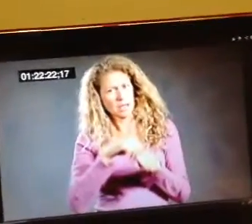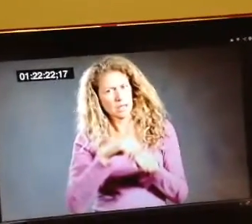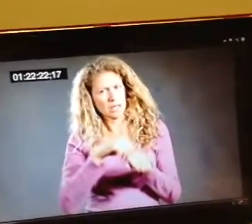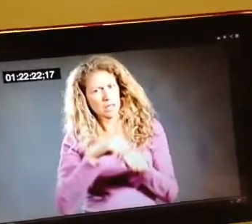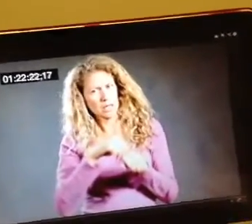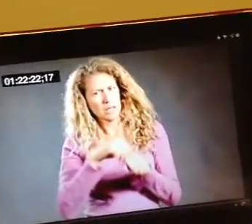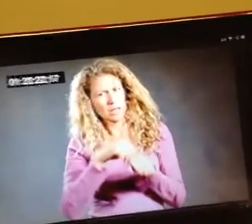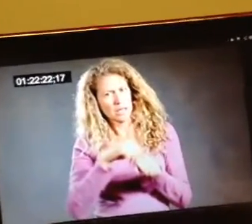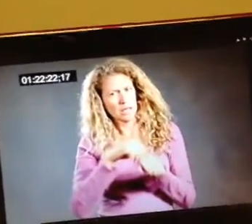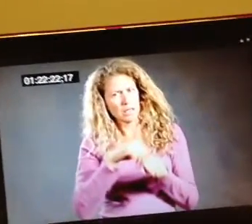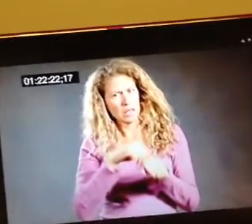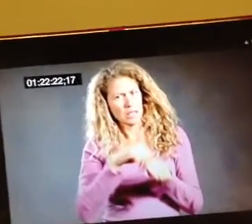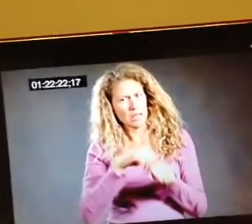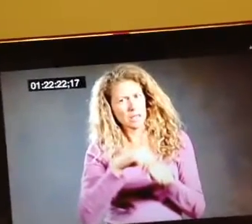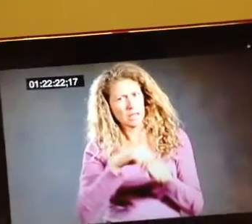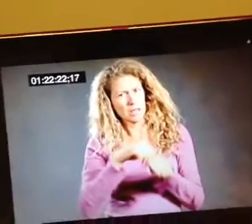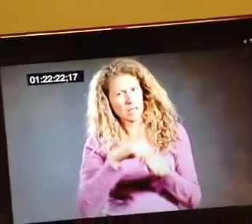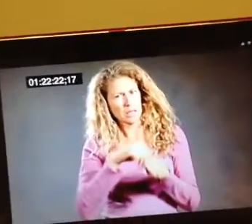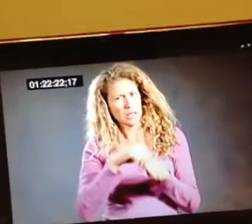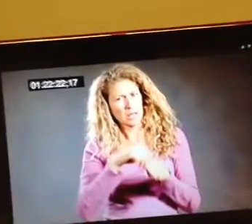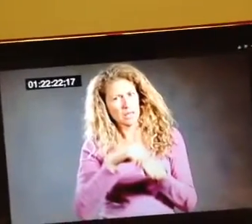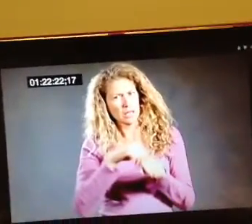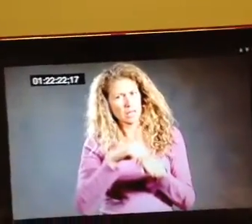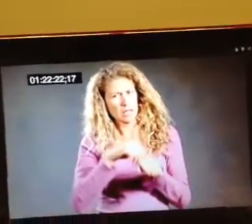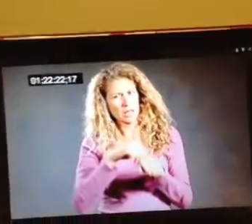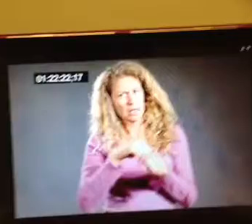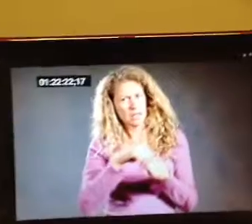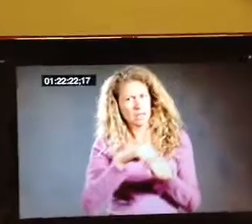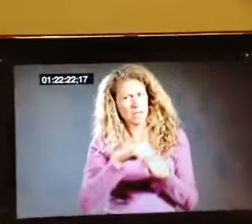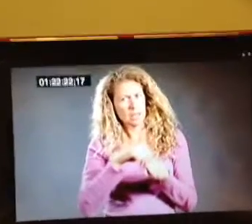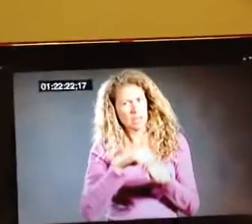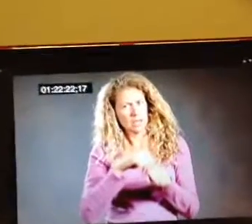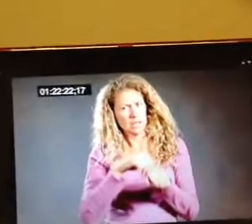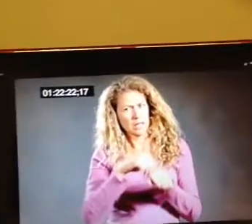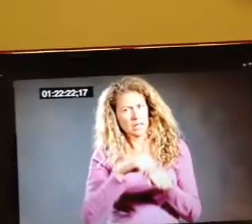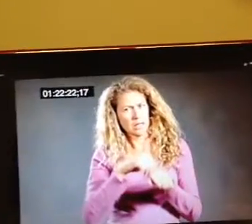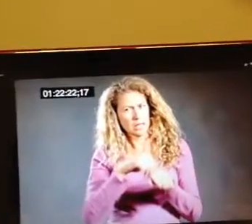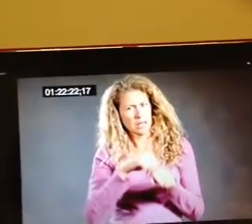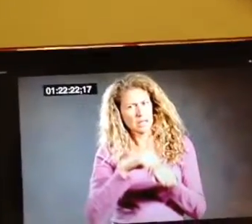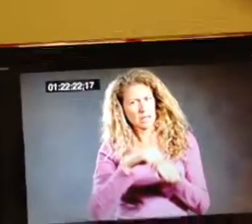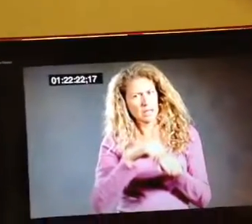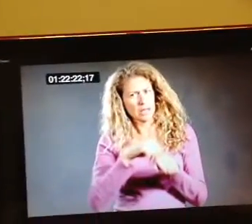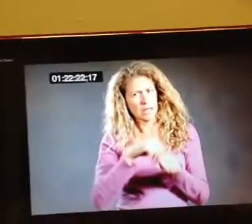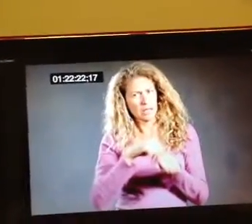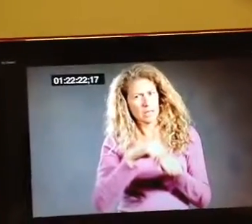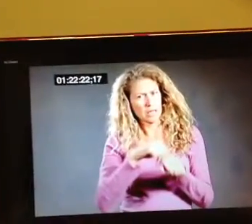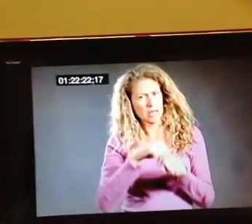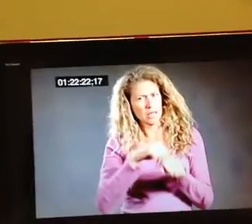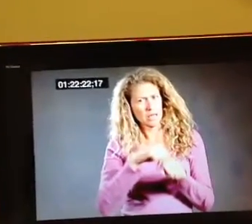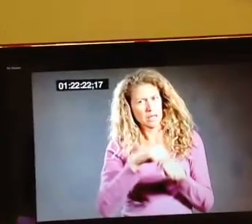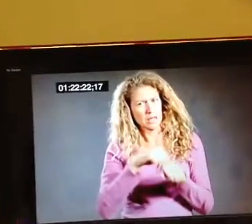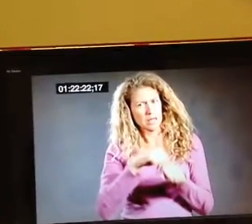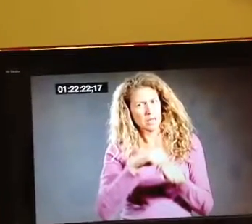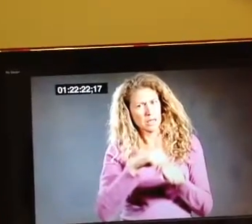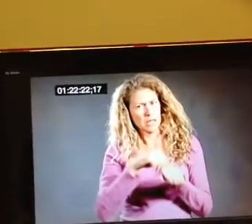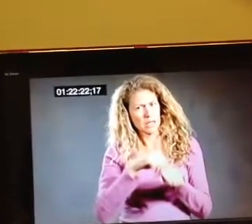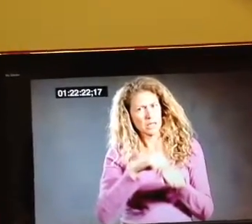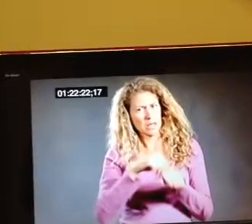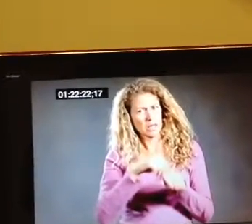Hi, my name is Missy. I'm going to explain to you about my backyard. It's big and the soil is very